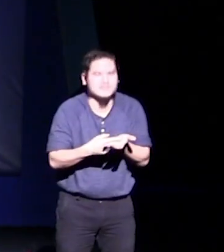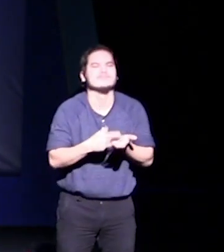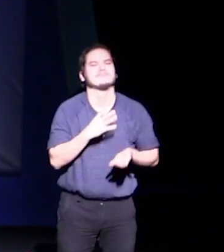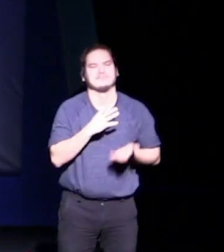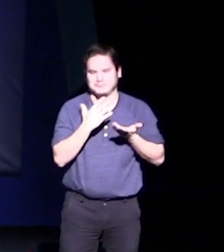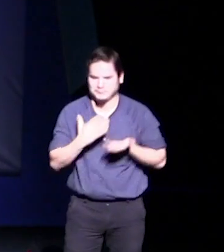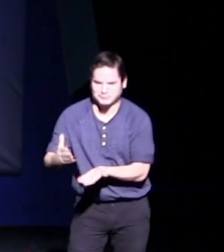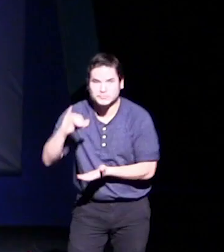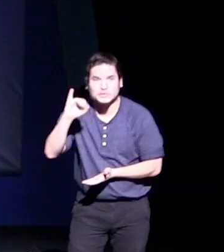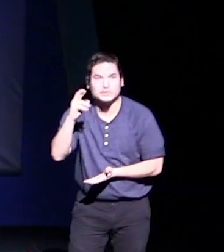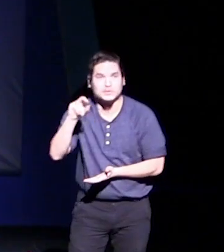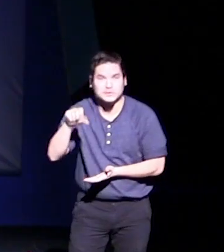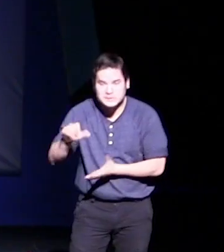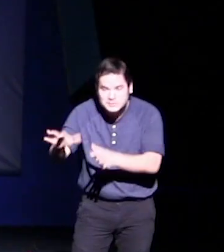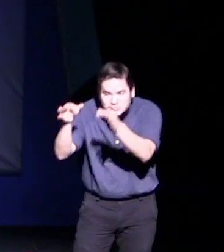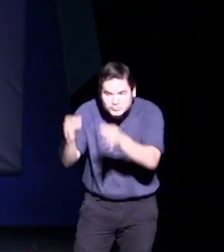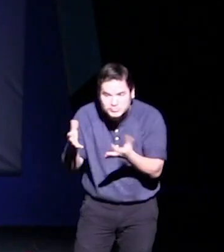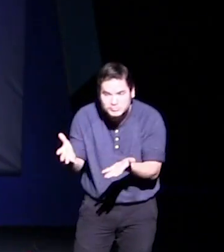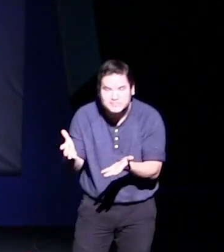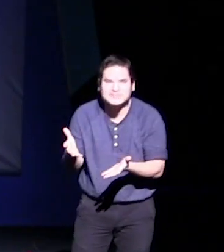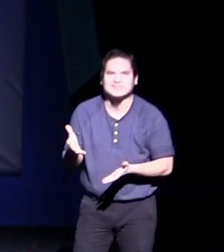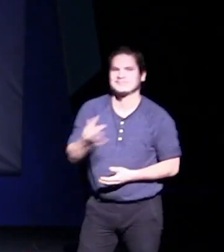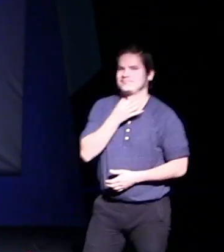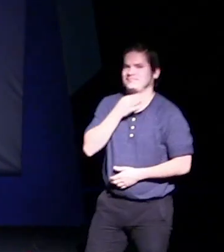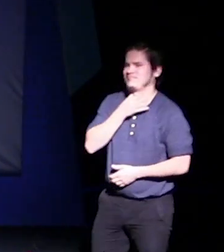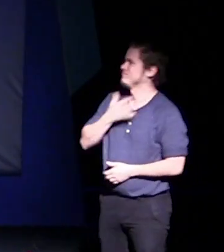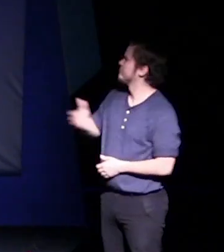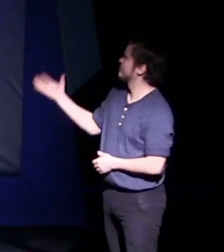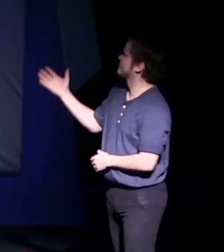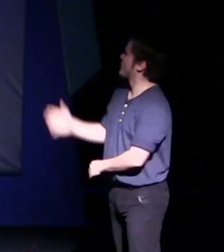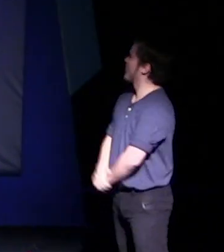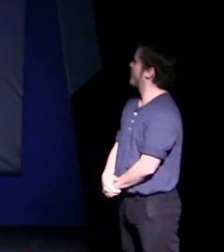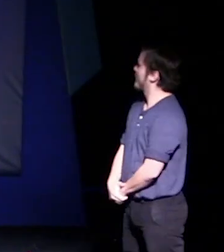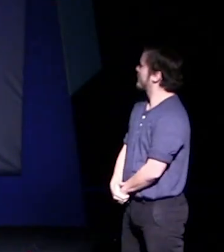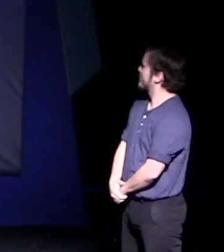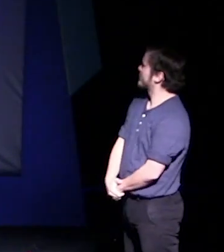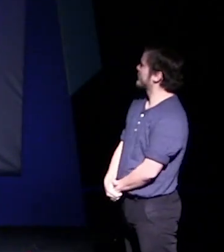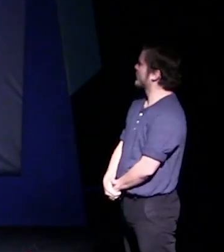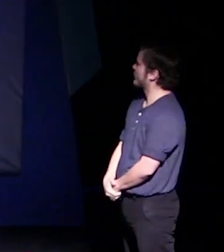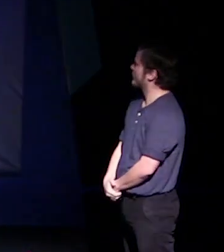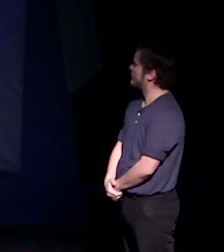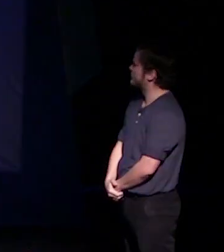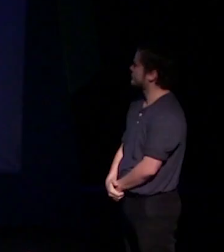The court deliberated over this case. Let's see how the jury decided.